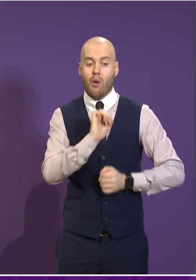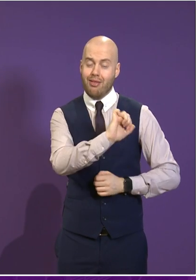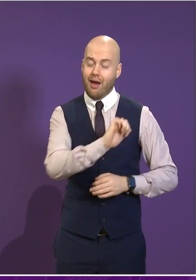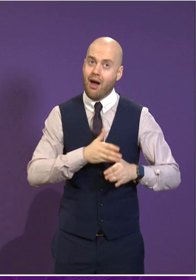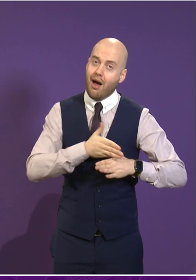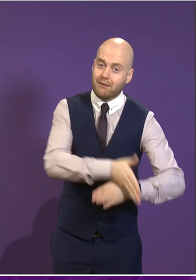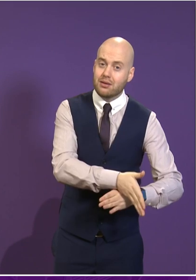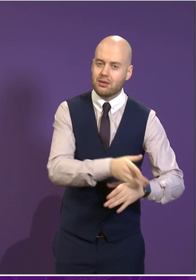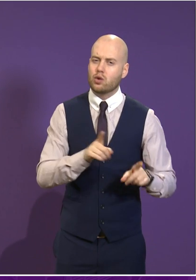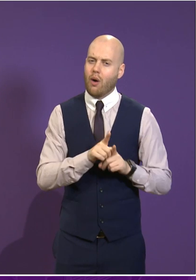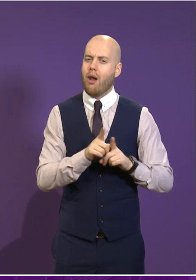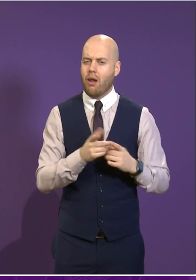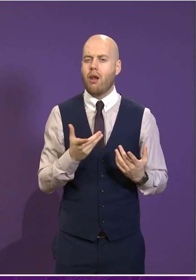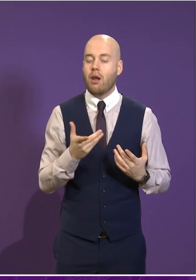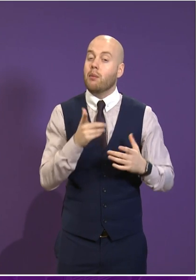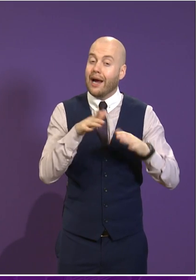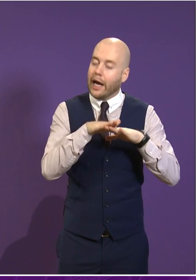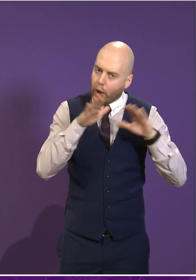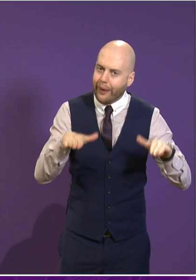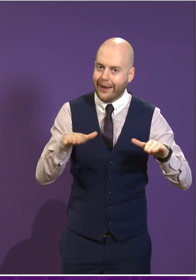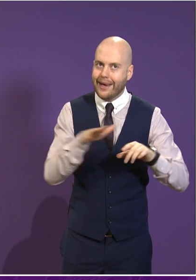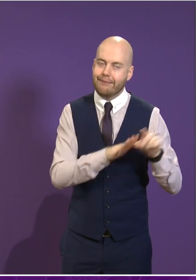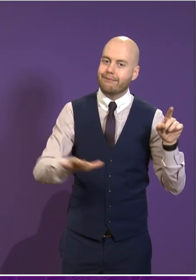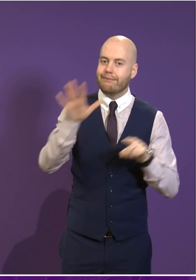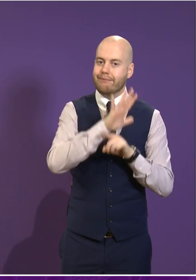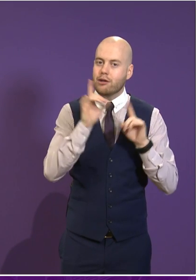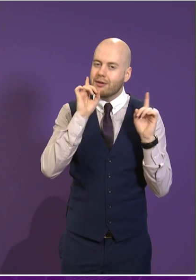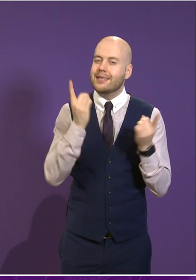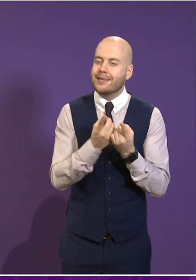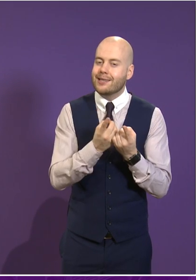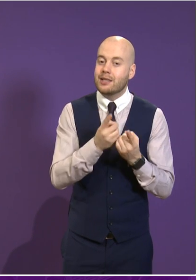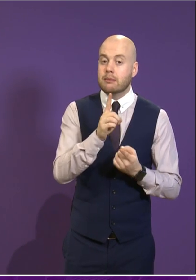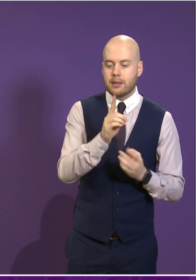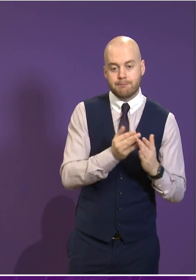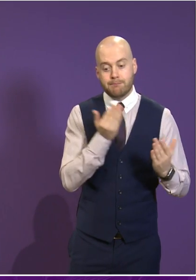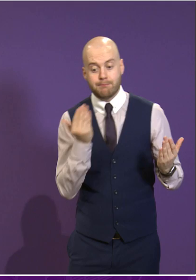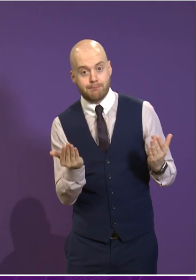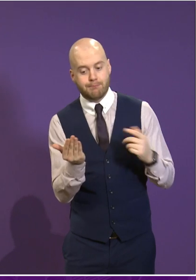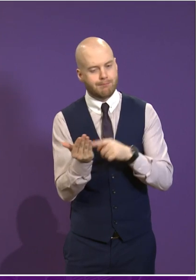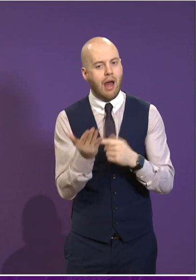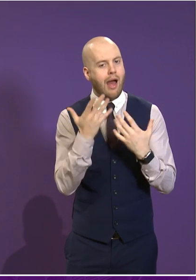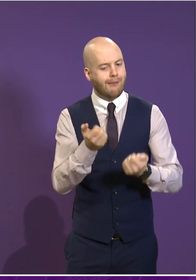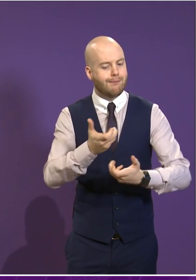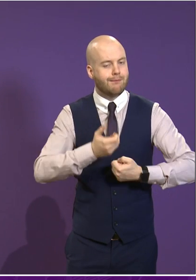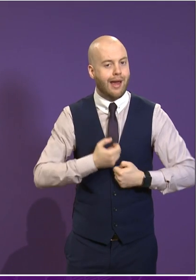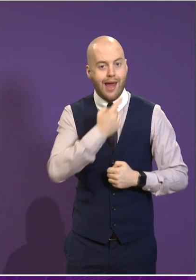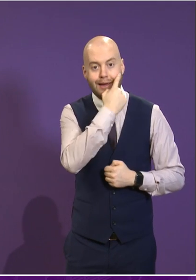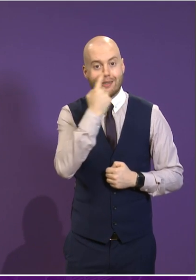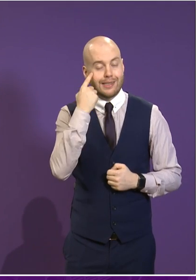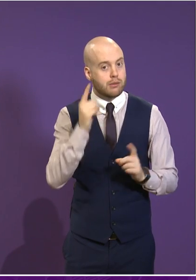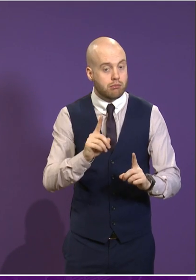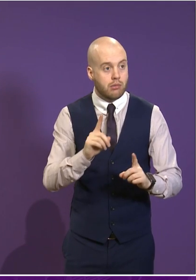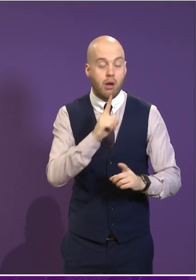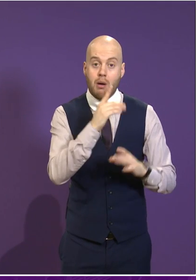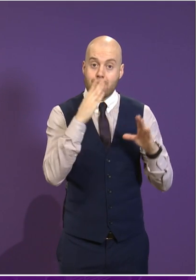equally across all our institutions. But on the other side, there was evidence that was given to suggest that quite often private